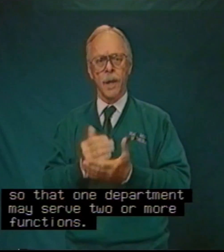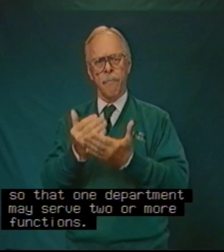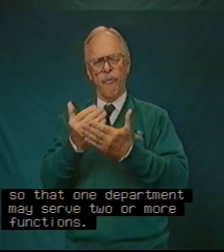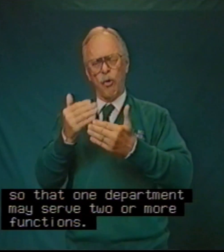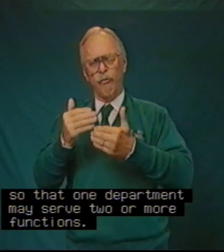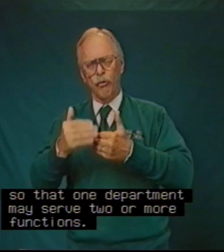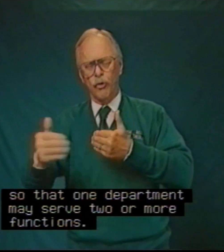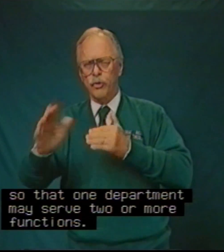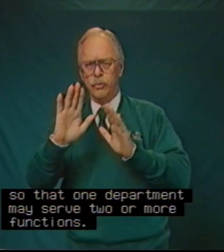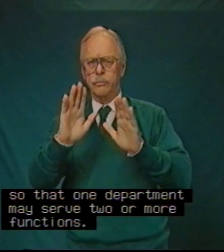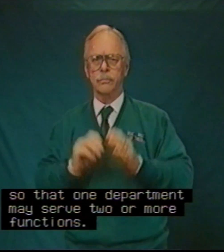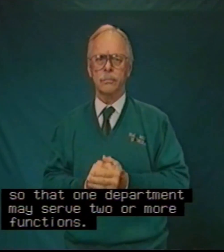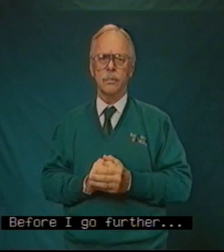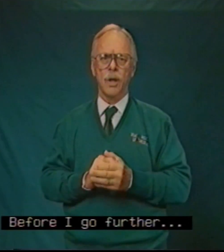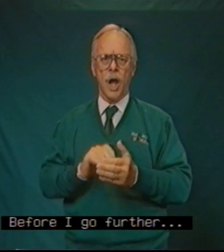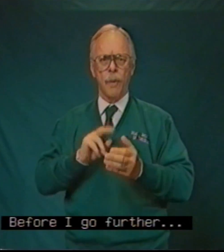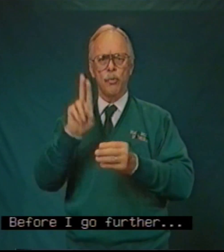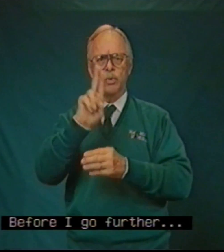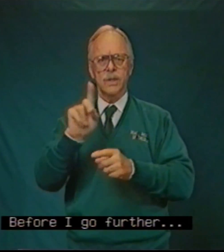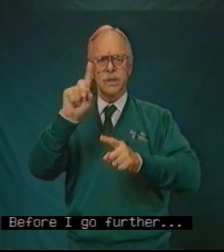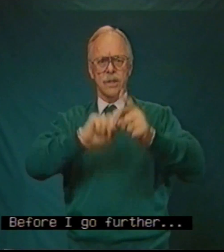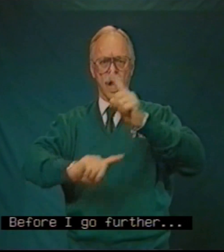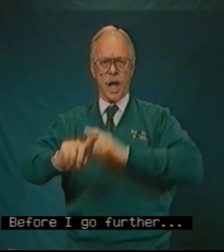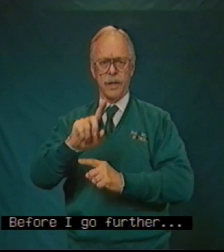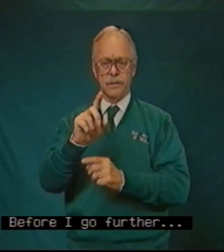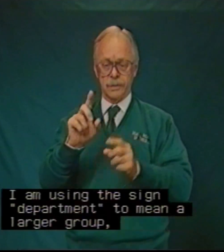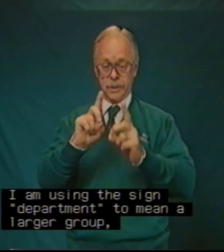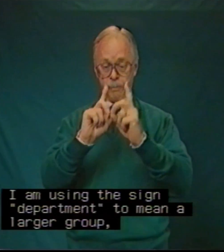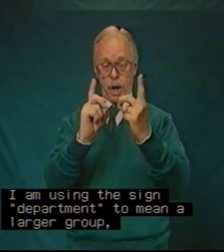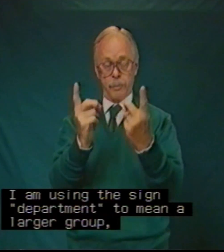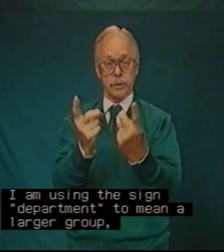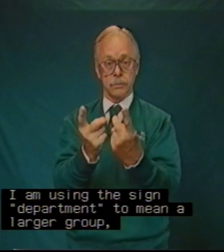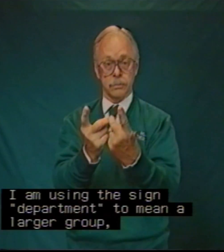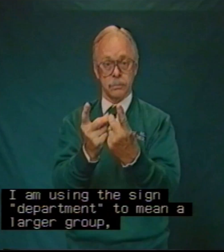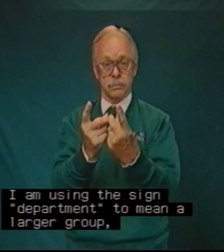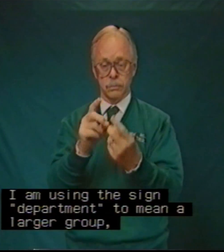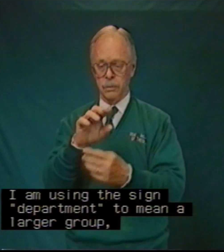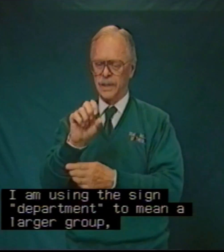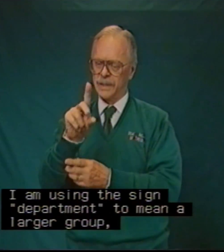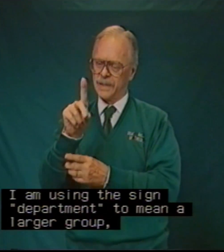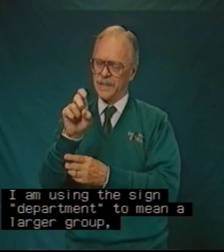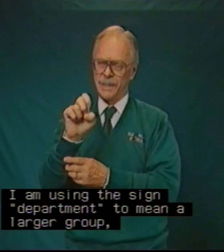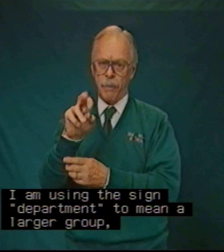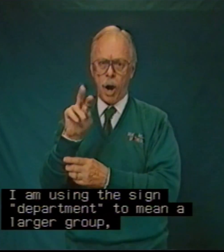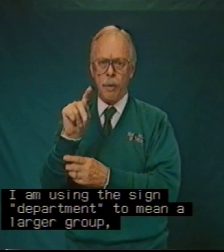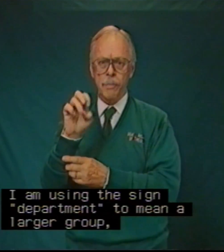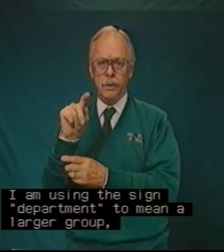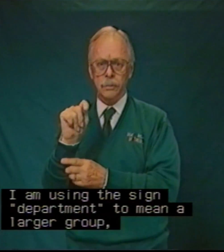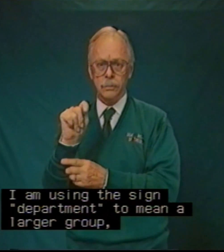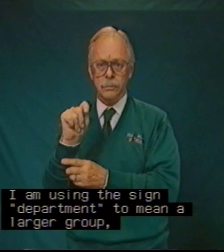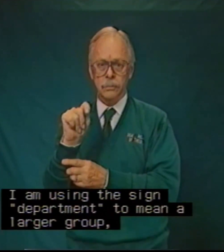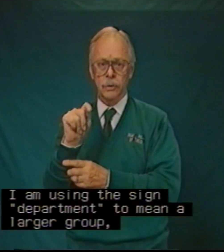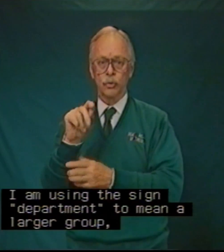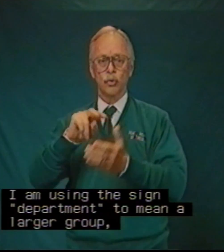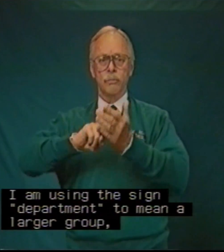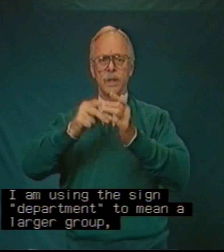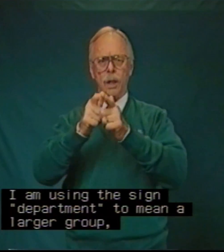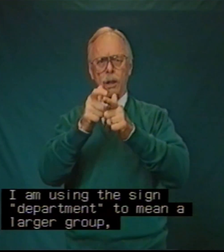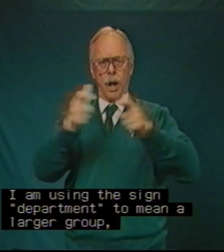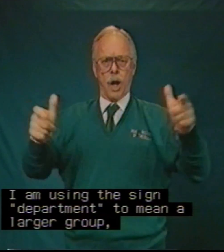am using the sign department to mean larger group, and the sign committee to mean a